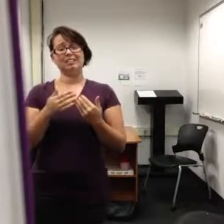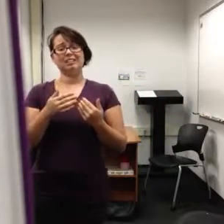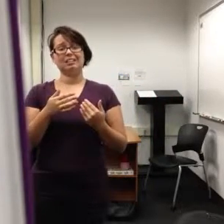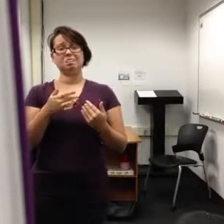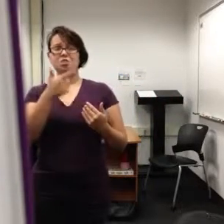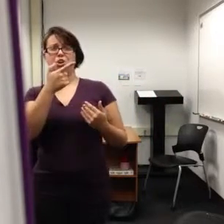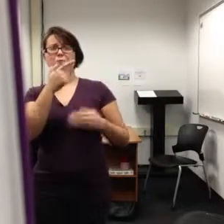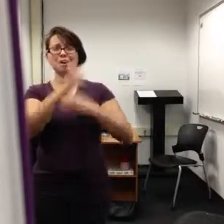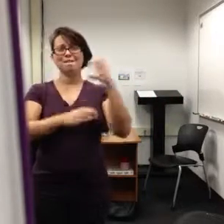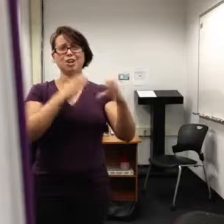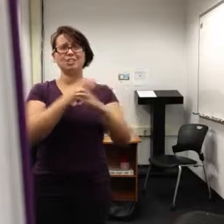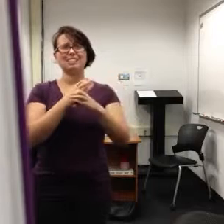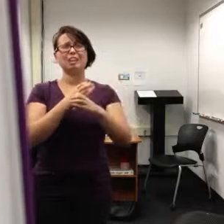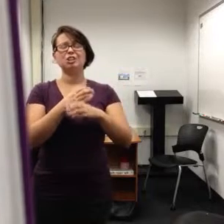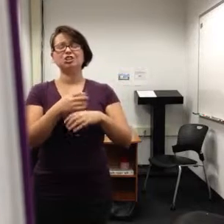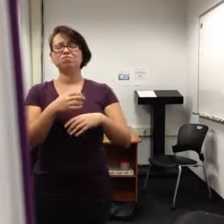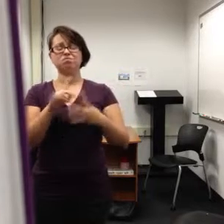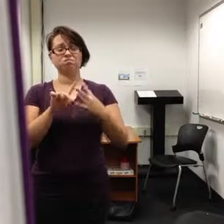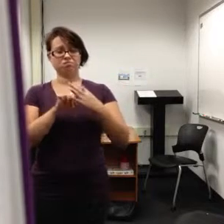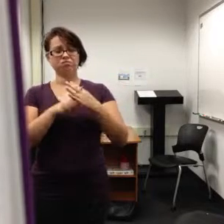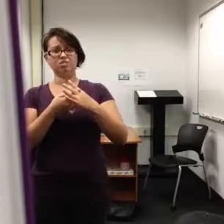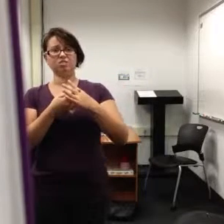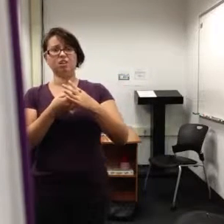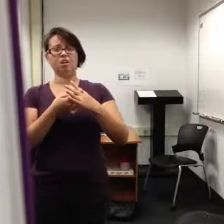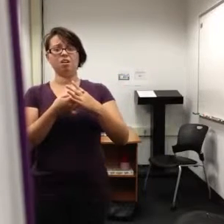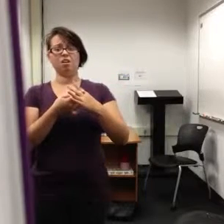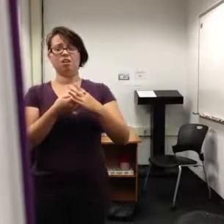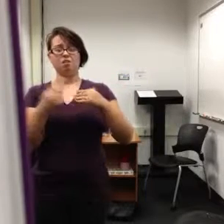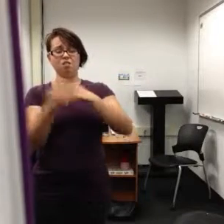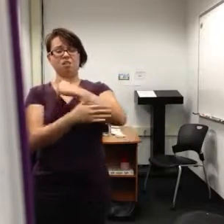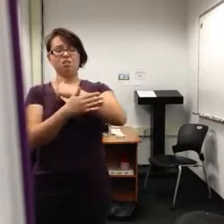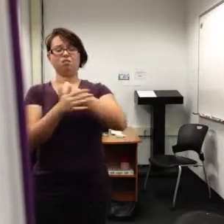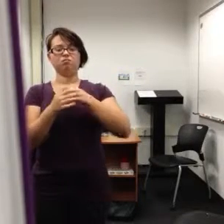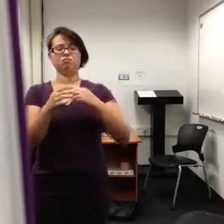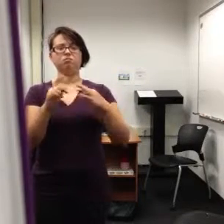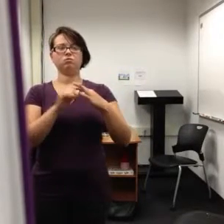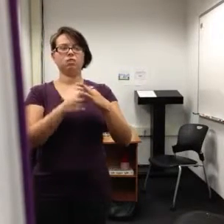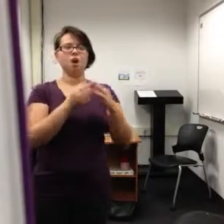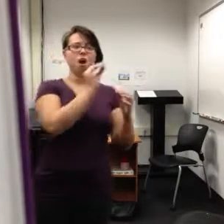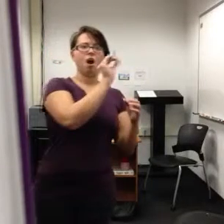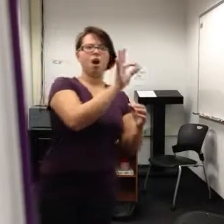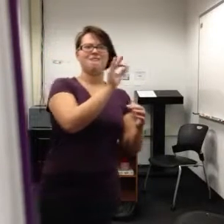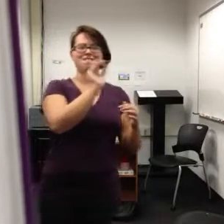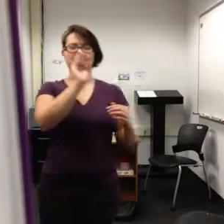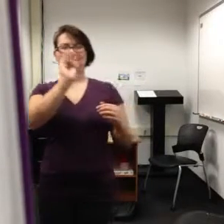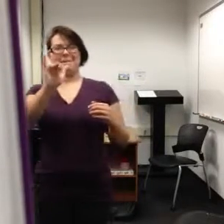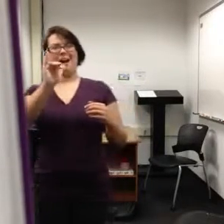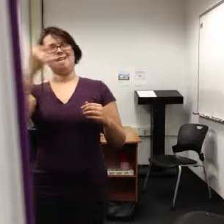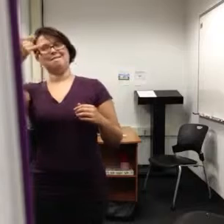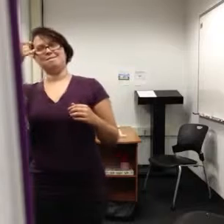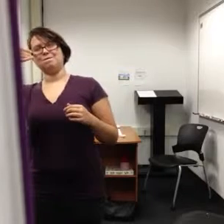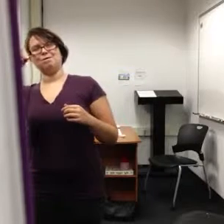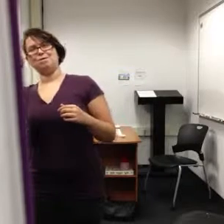realize that in the beginning of this country, of, by, and for the people meant